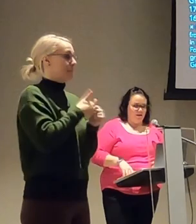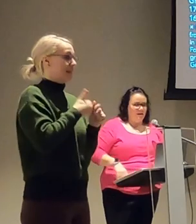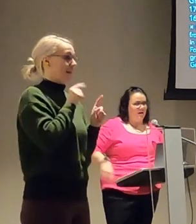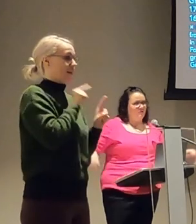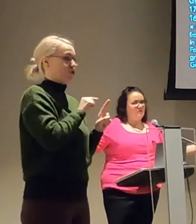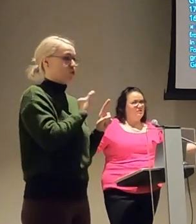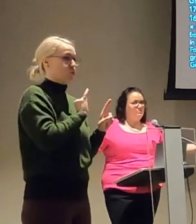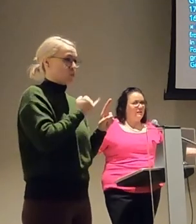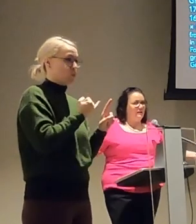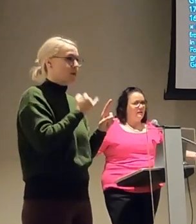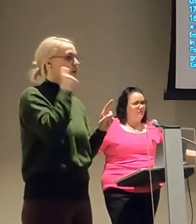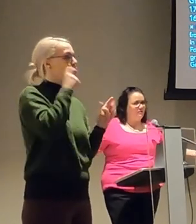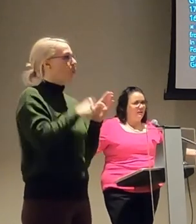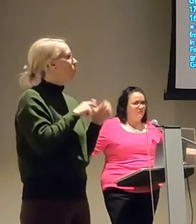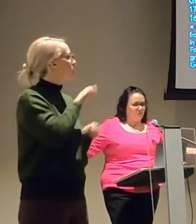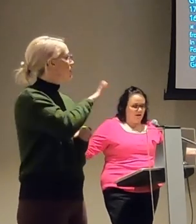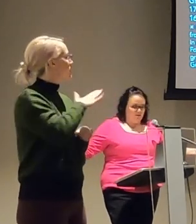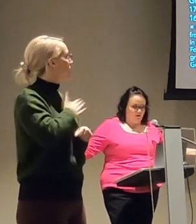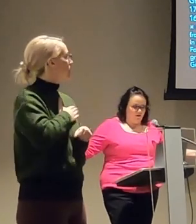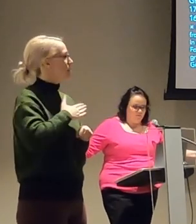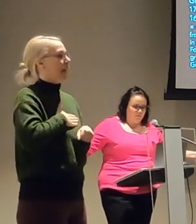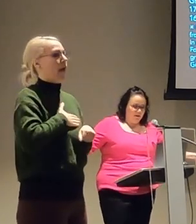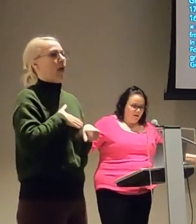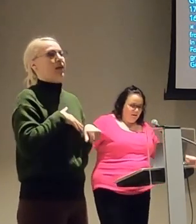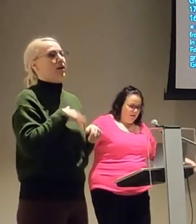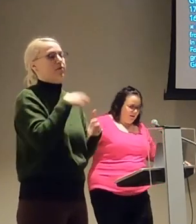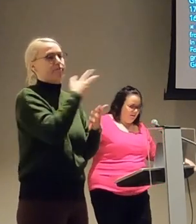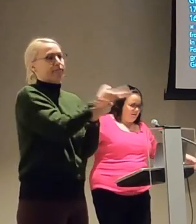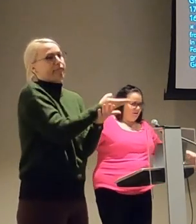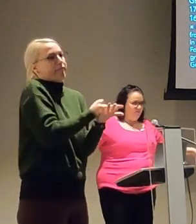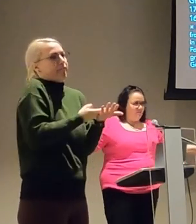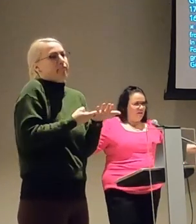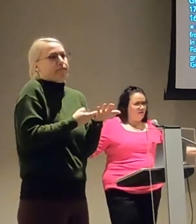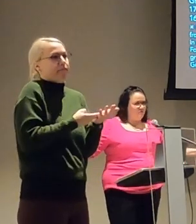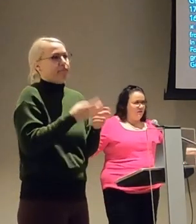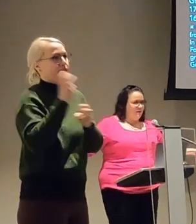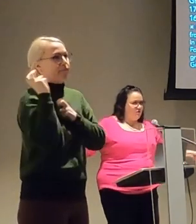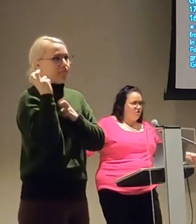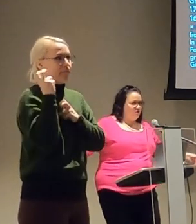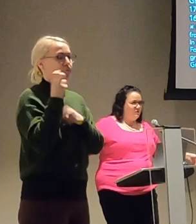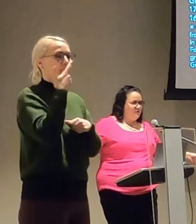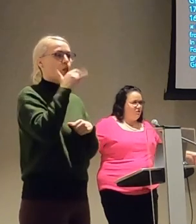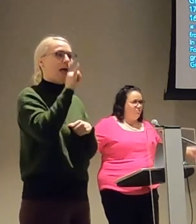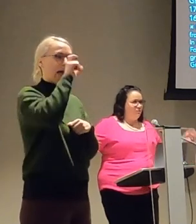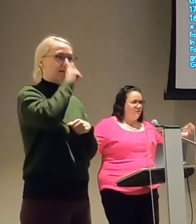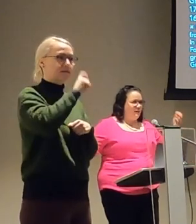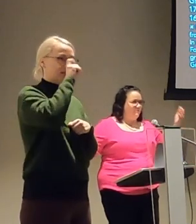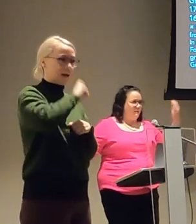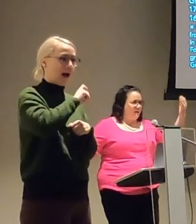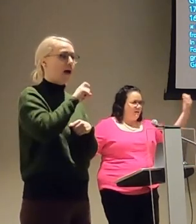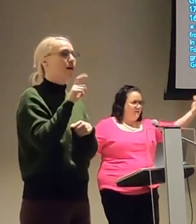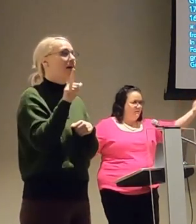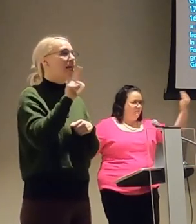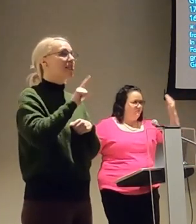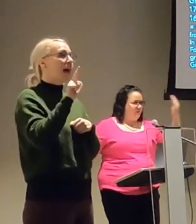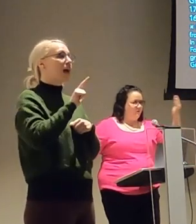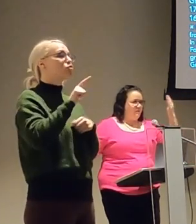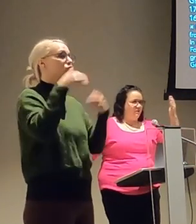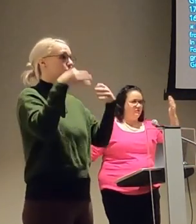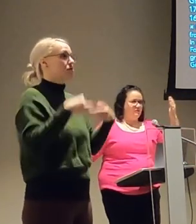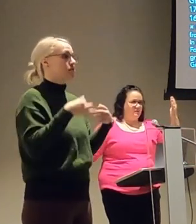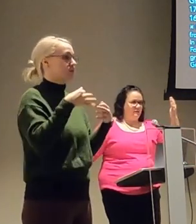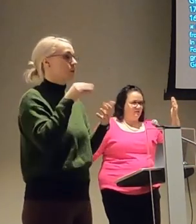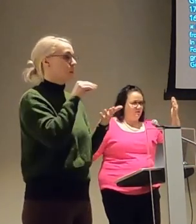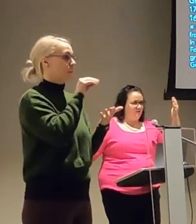his body kind of splayed out like a rag doll. And Lazzarini has chosen to put that body